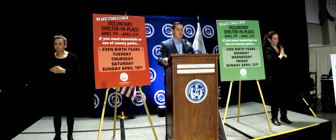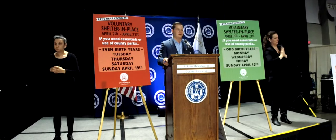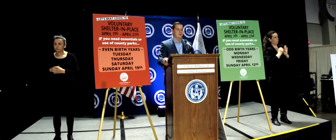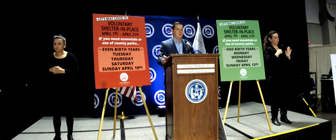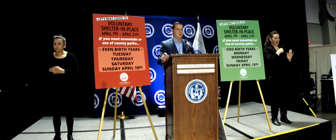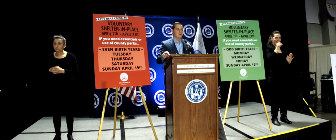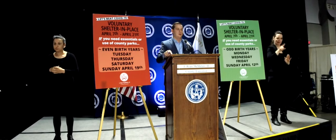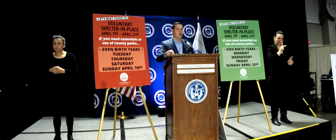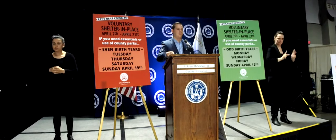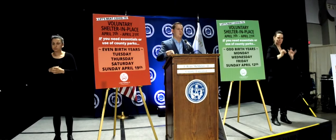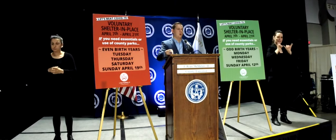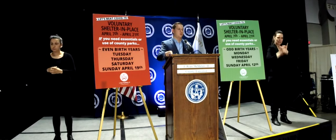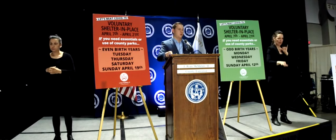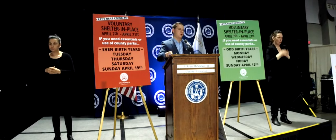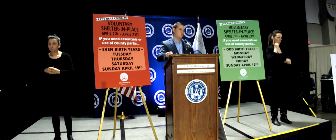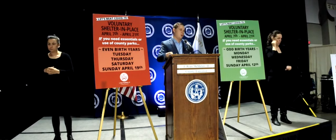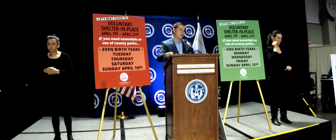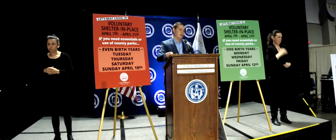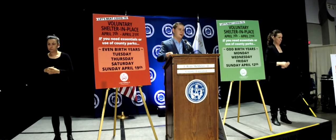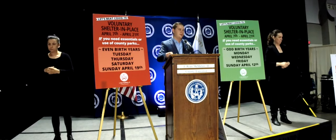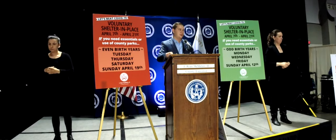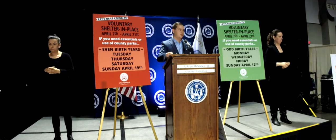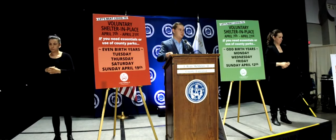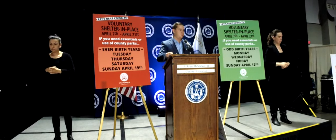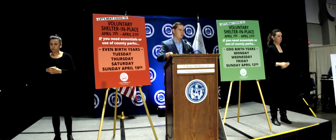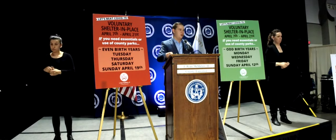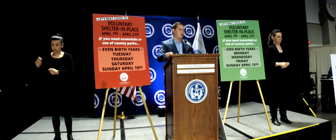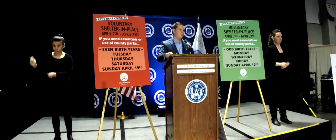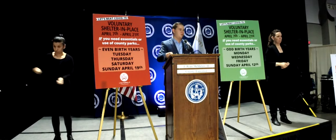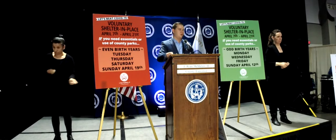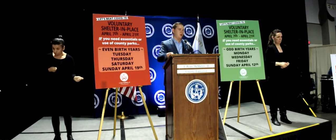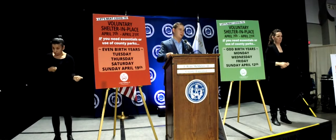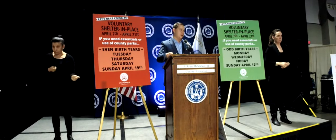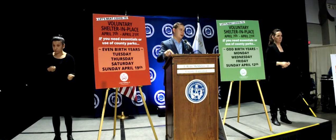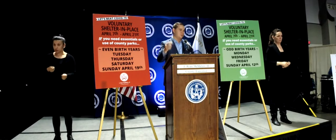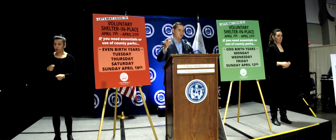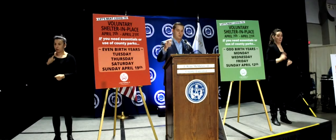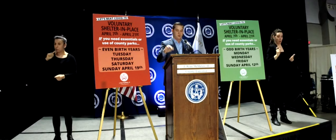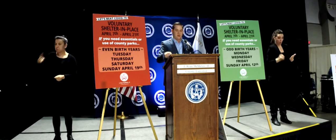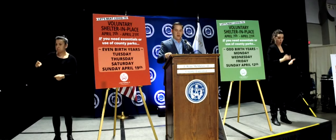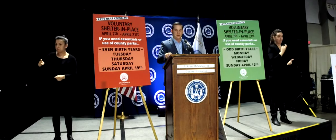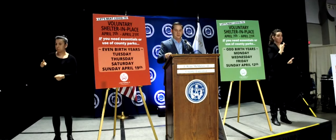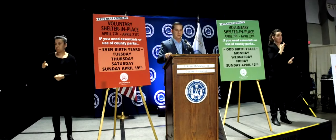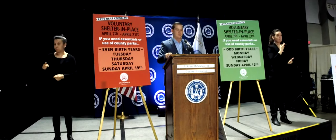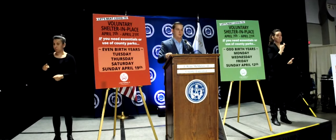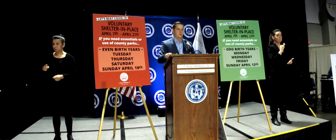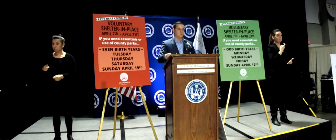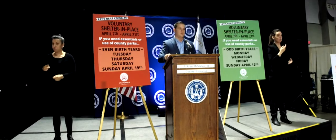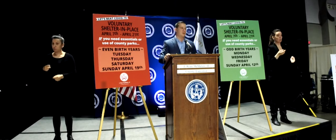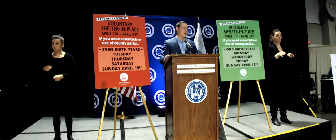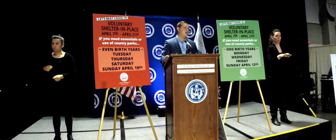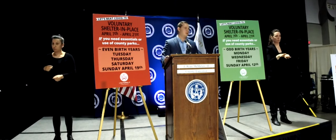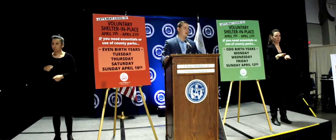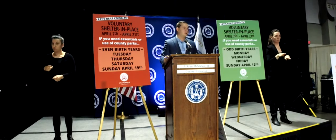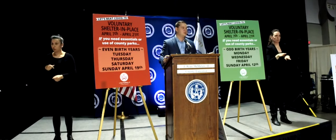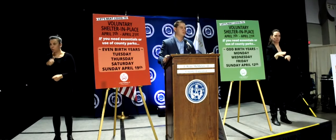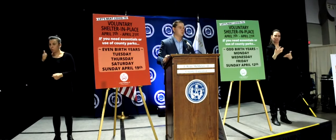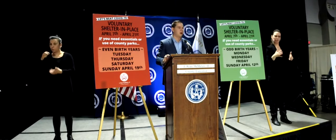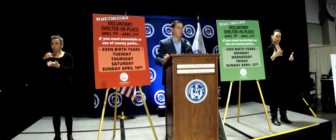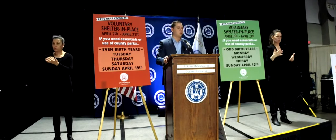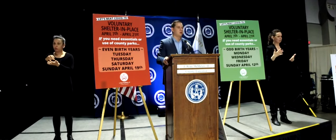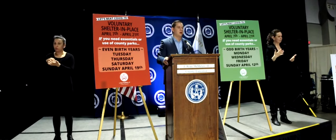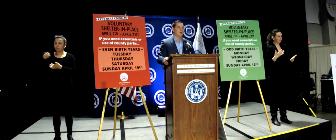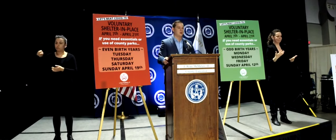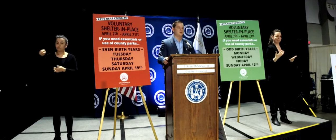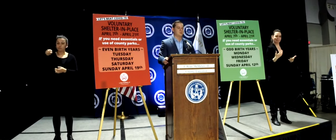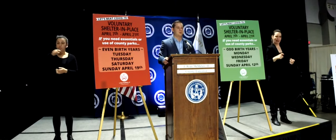certainly the golf course order is one that county executives have been talking about for a long time, so I think you'll see that in other counties as